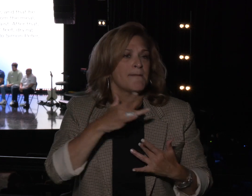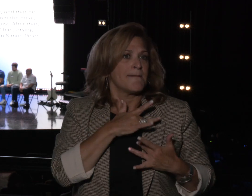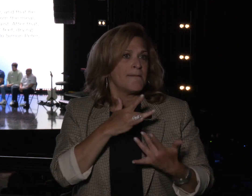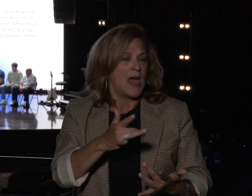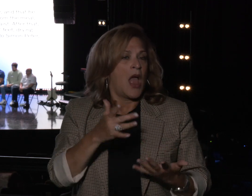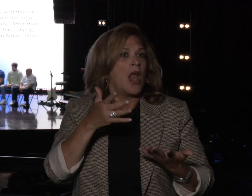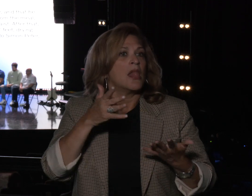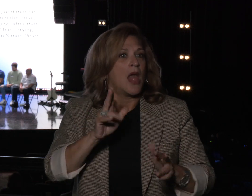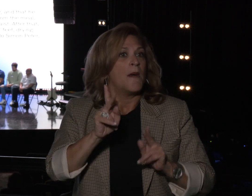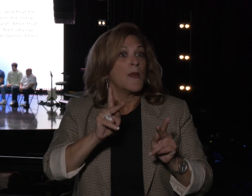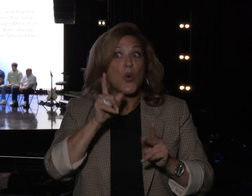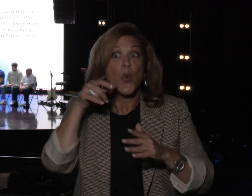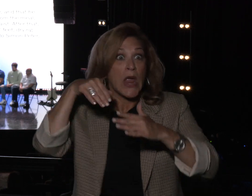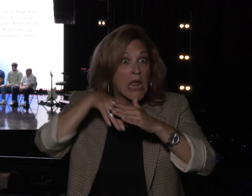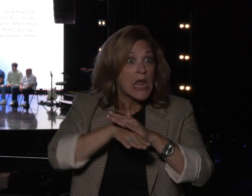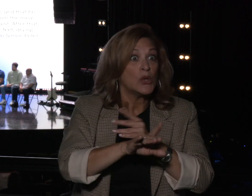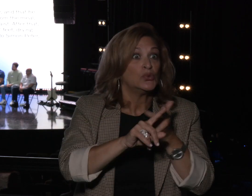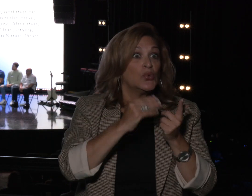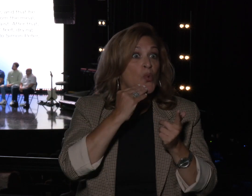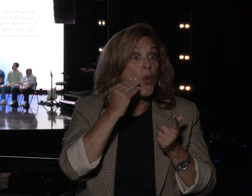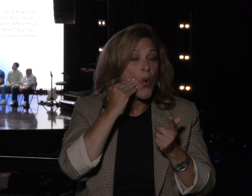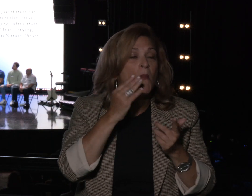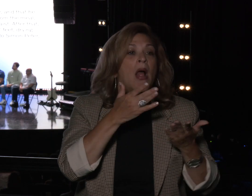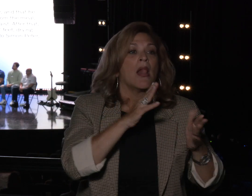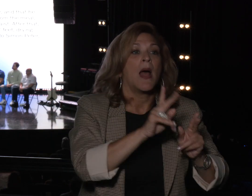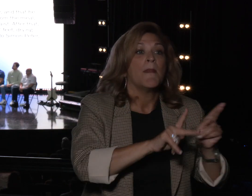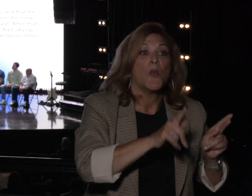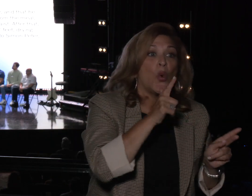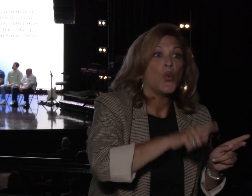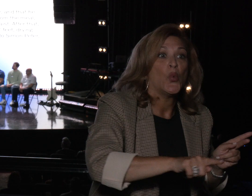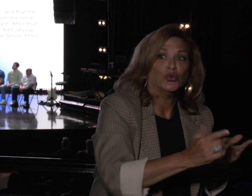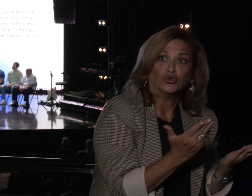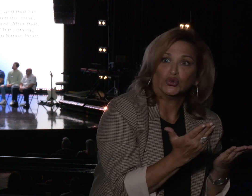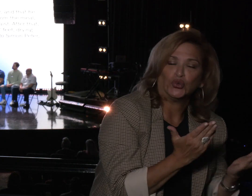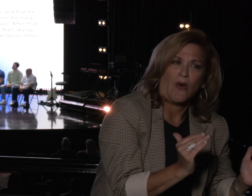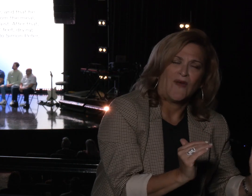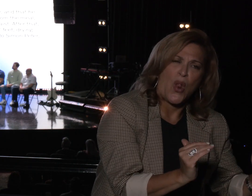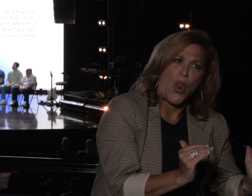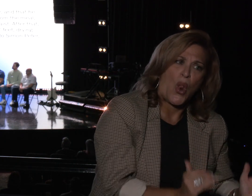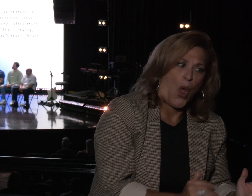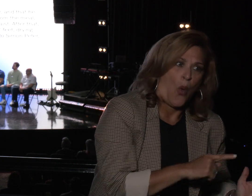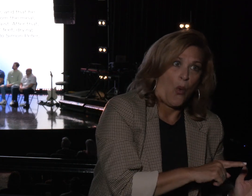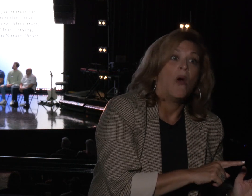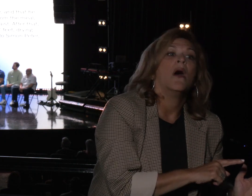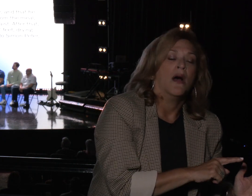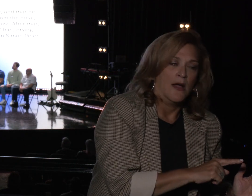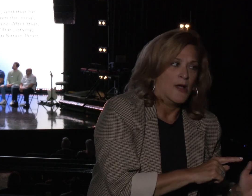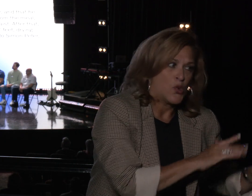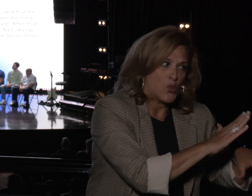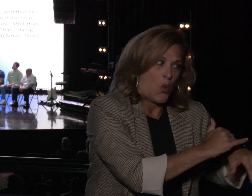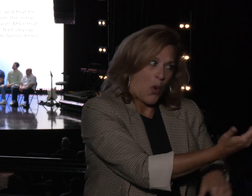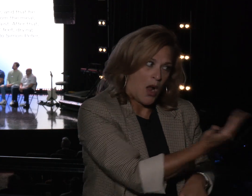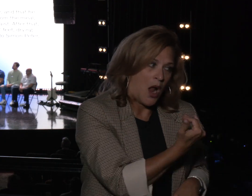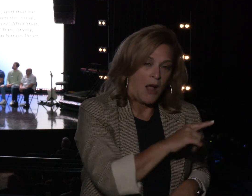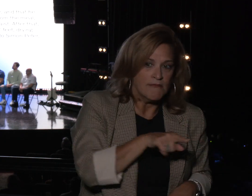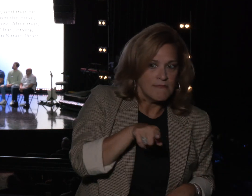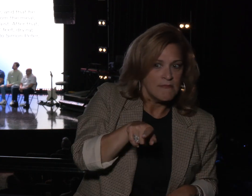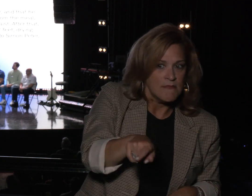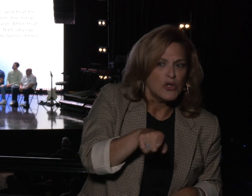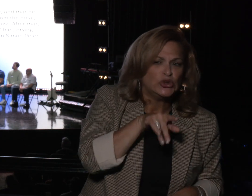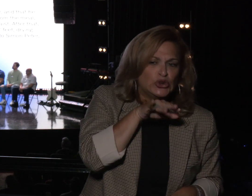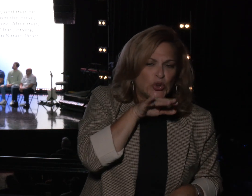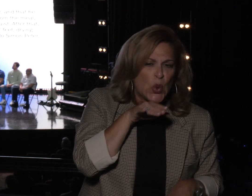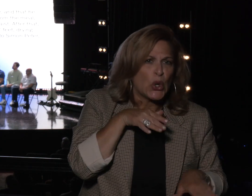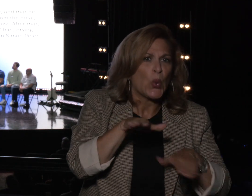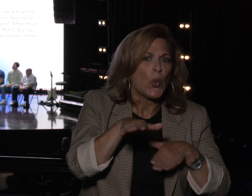servant, wash their feet. They were coming from outside. Their footwear were sandals, and so they were walking miles in the dirt, in the dust,